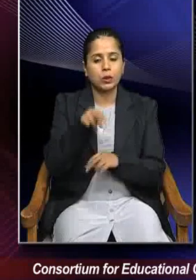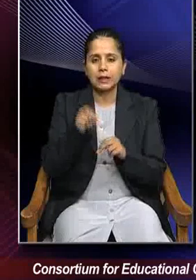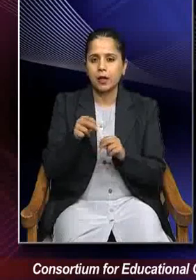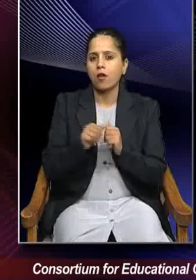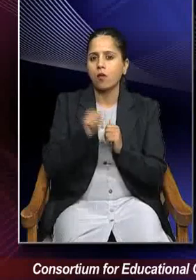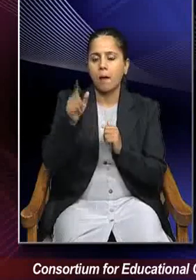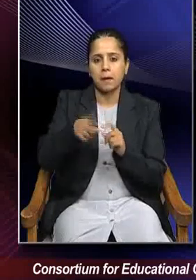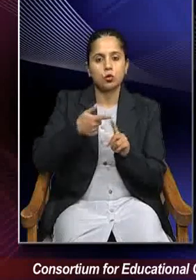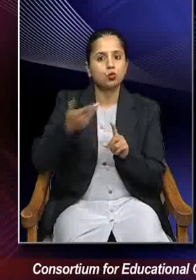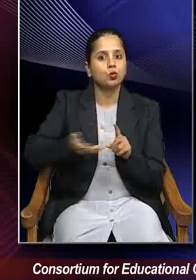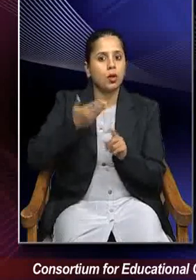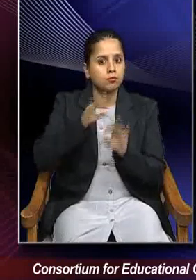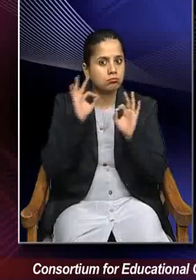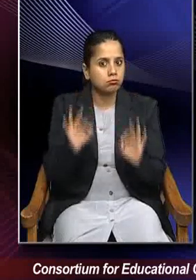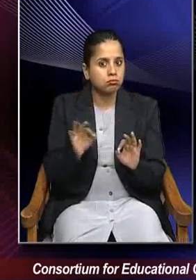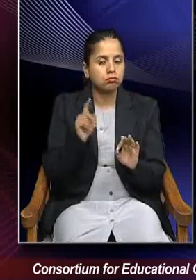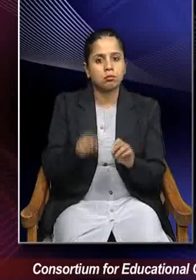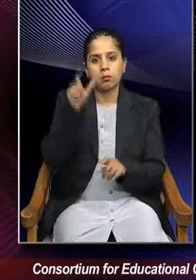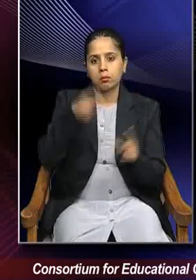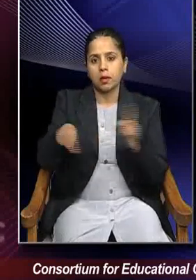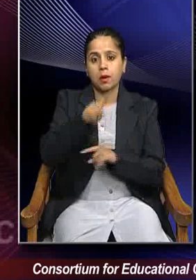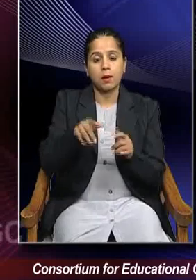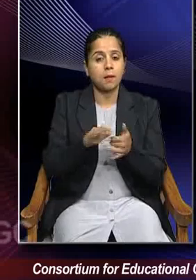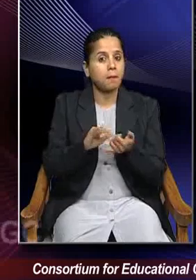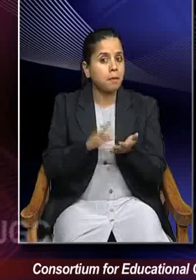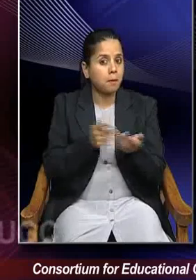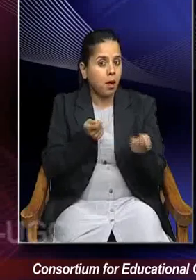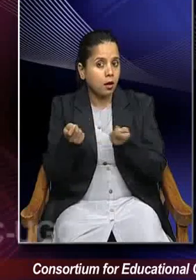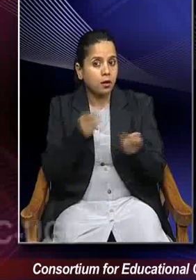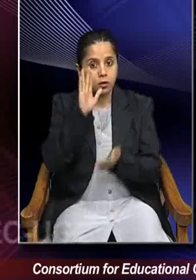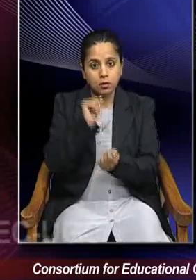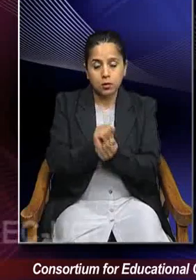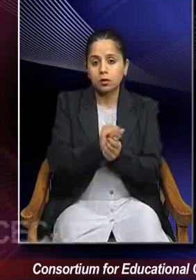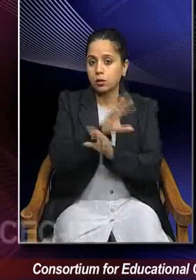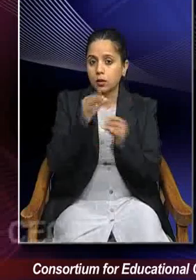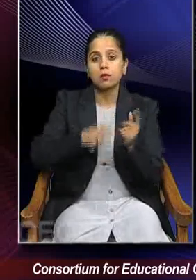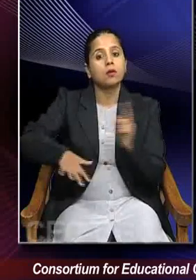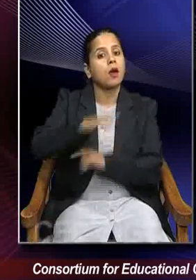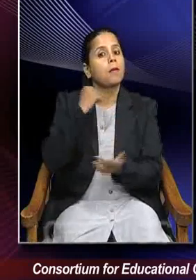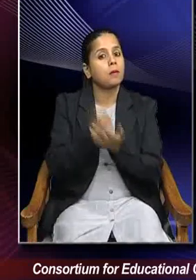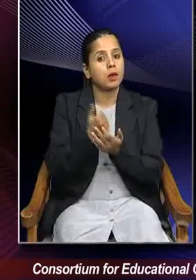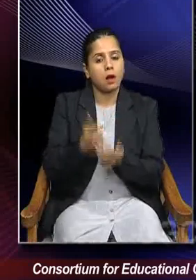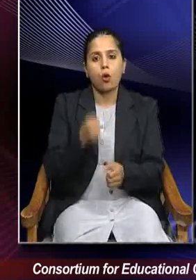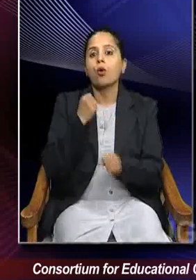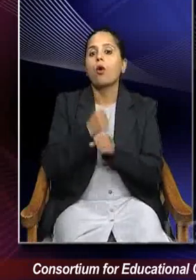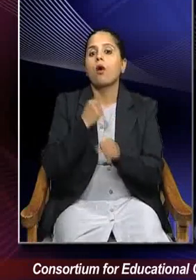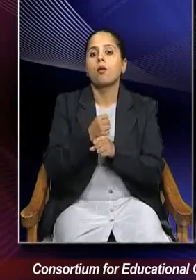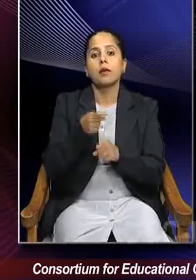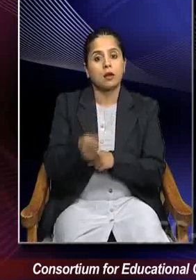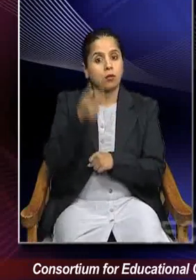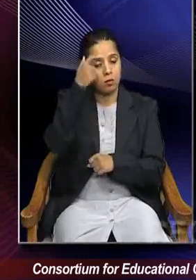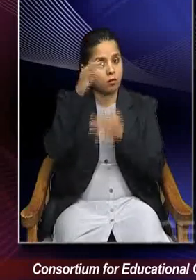more trained and of course the manpower to manage and police this entire area. So the issue of governance is also